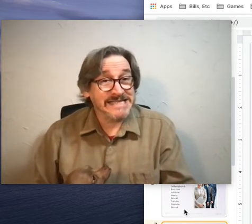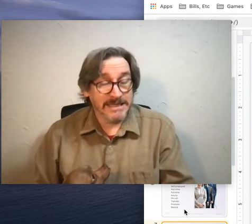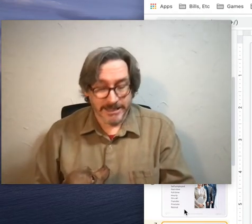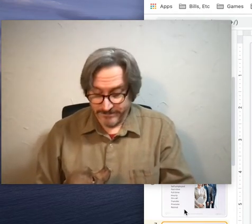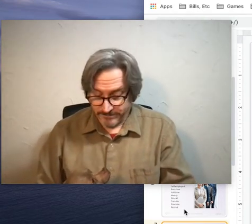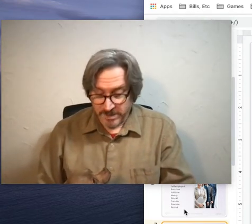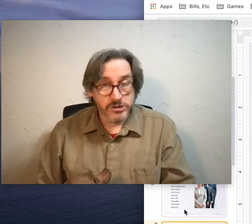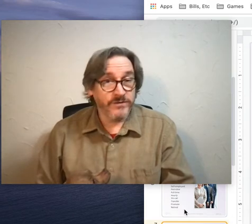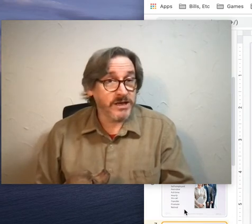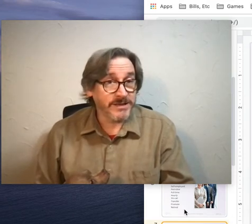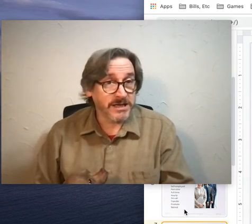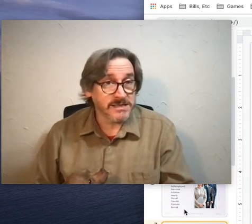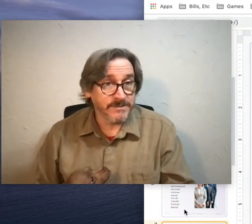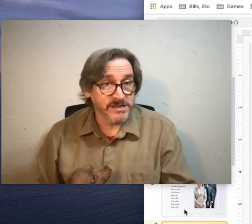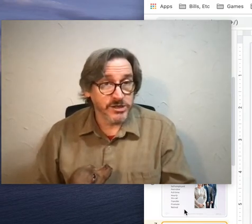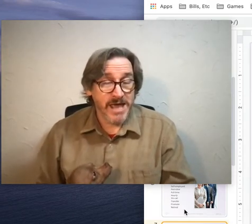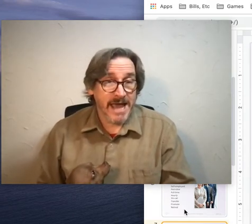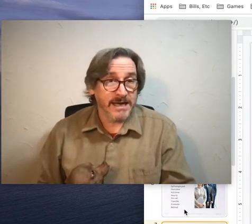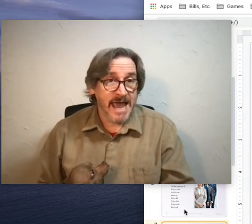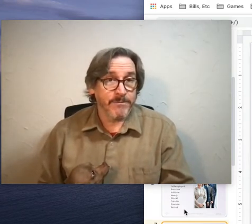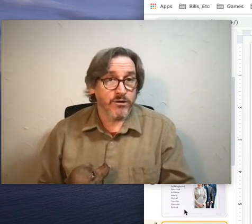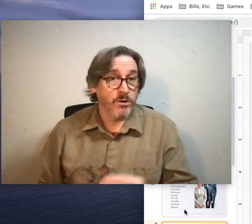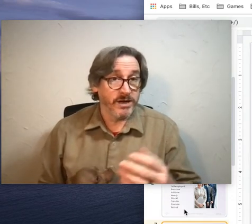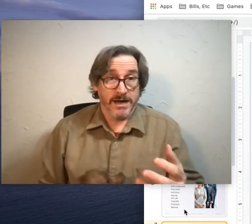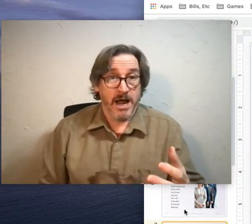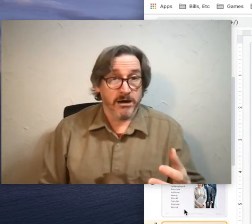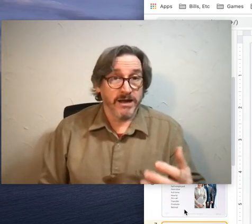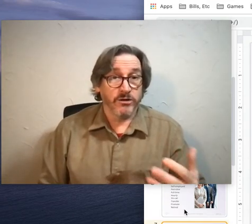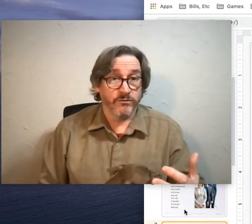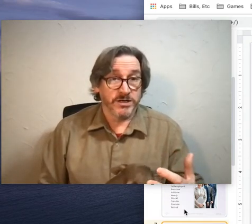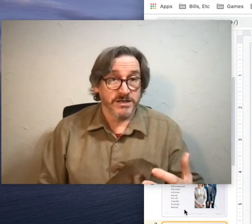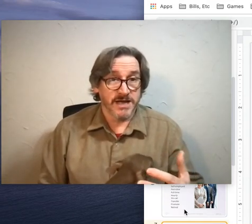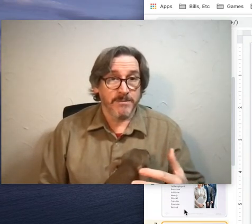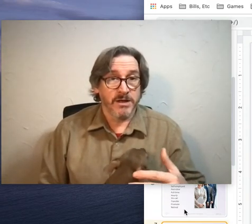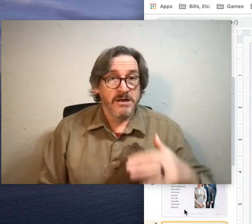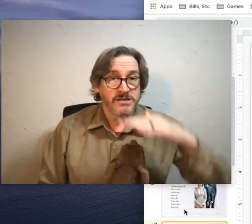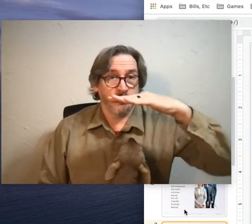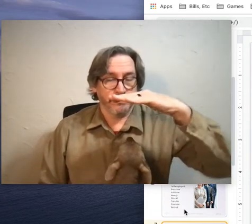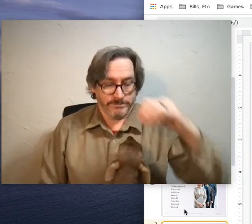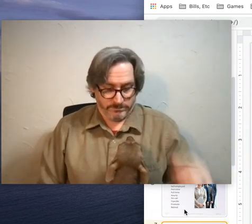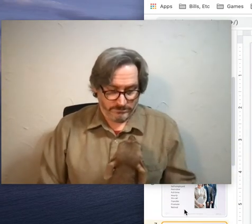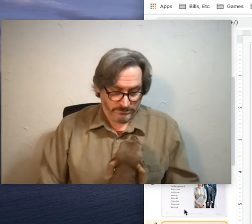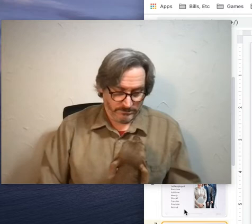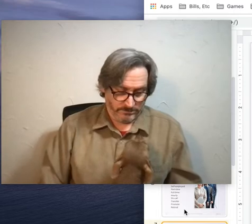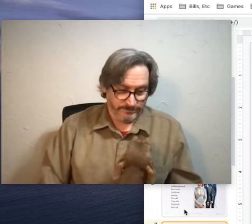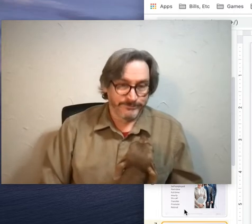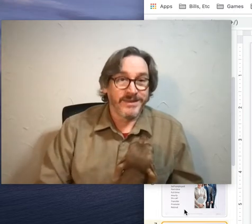Glass ceiling. So if you think about the concept is you can't get promoted any higher, right? You've reached the top. So